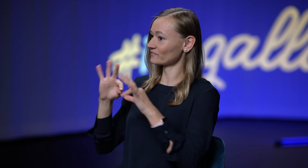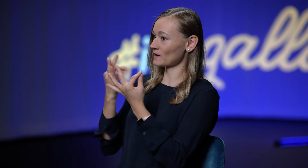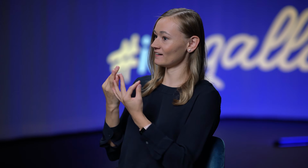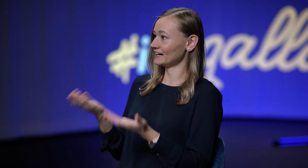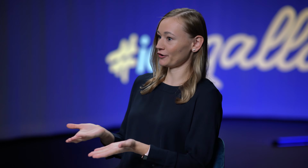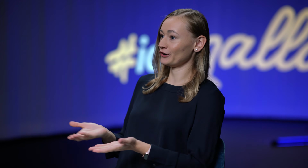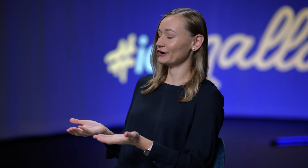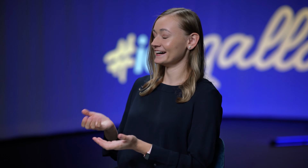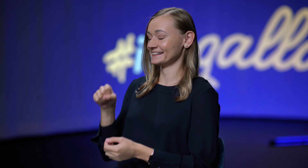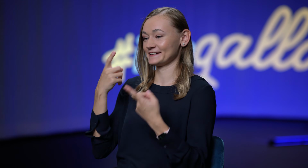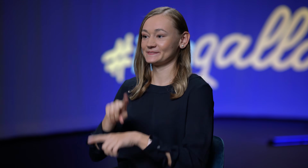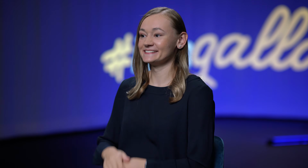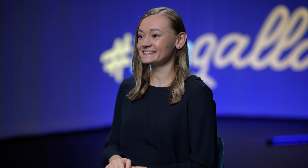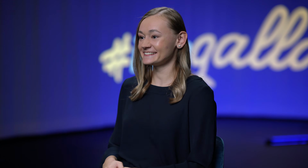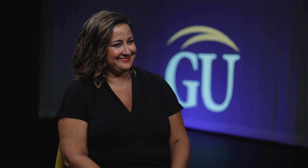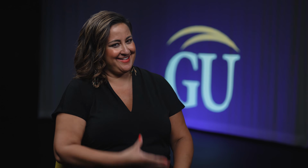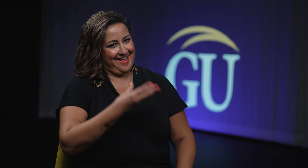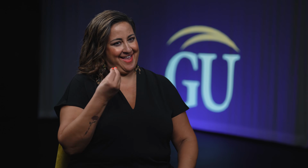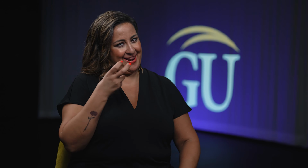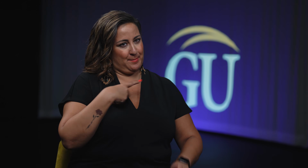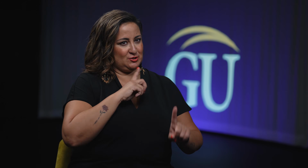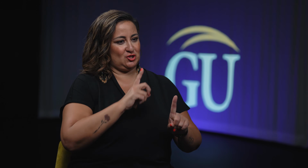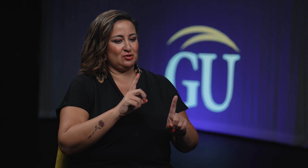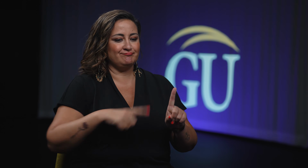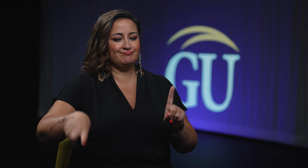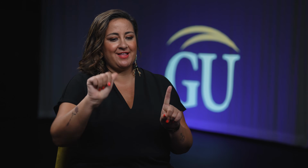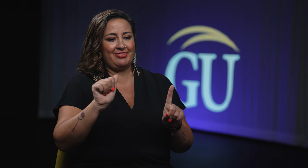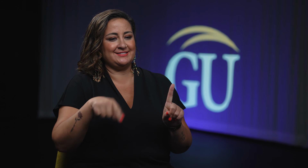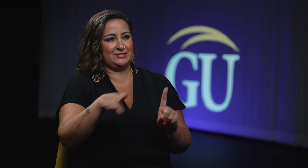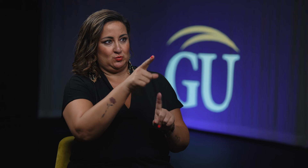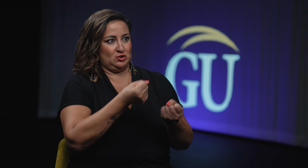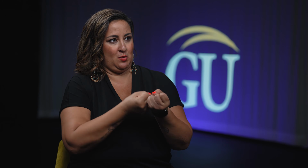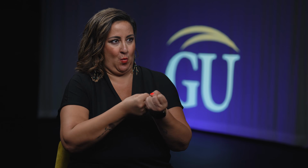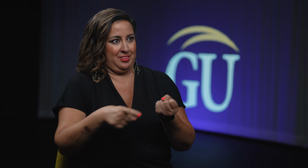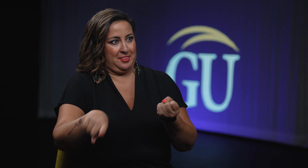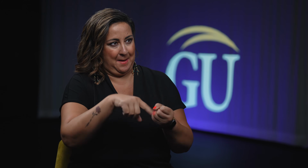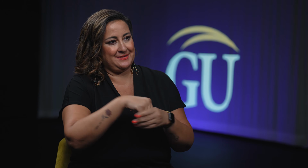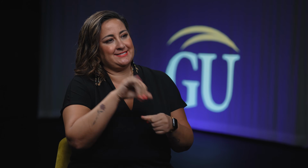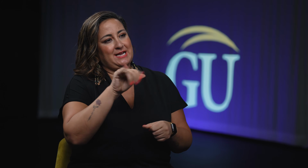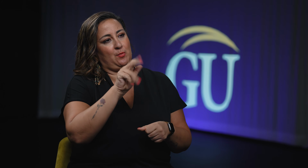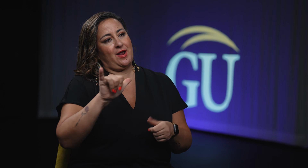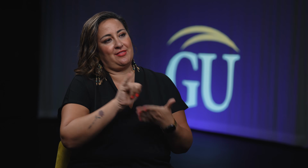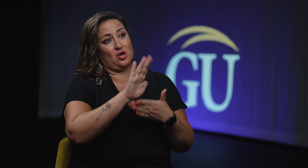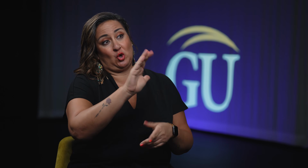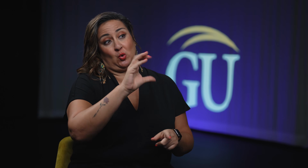here. I agree with that statement. I'm sure you give your athletes the same support that you received from your coaches as a